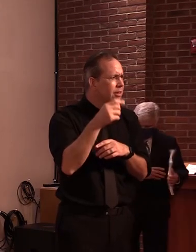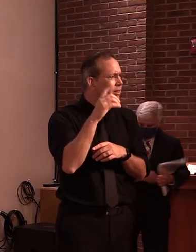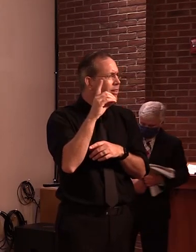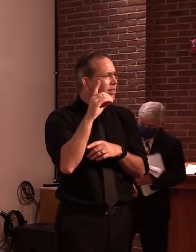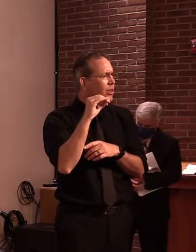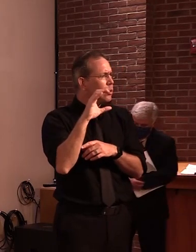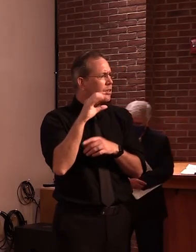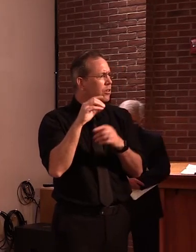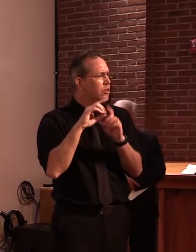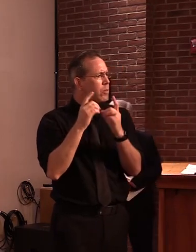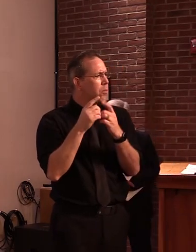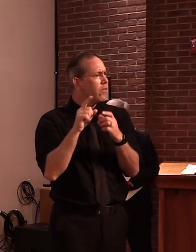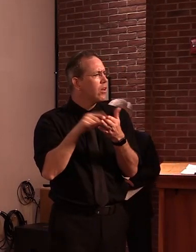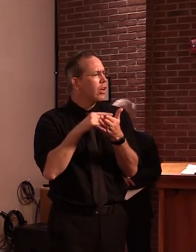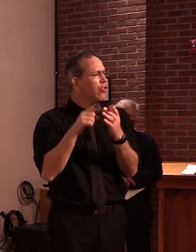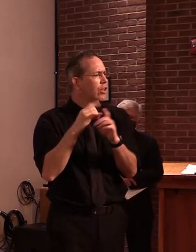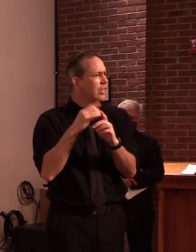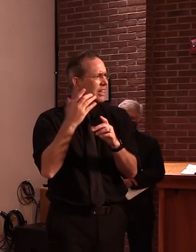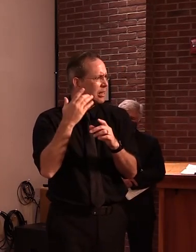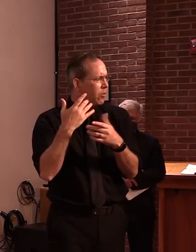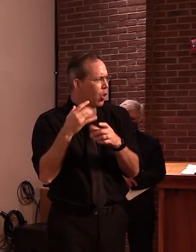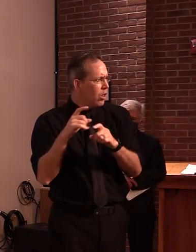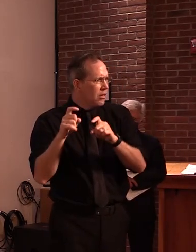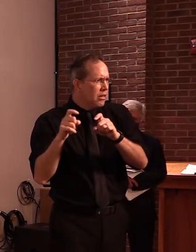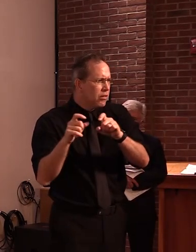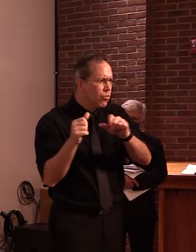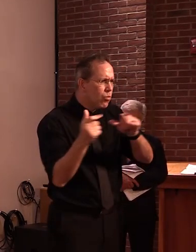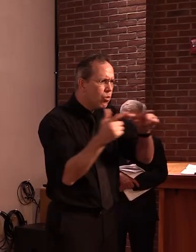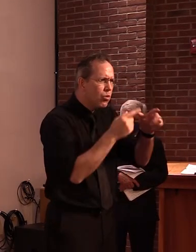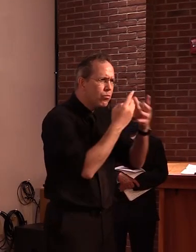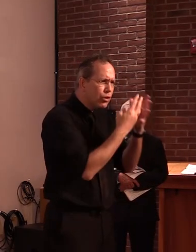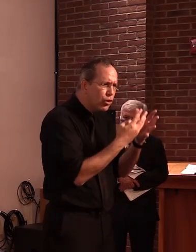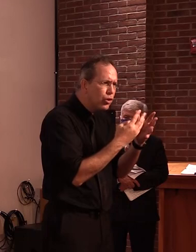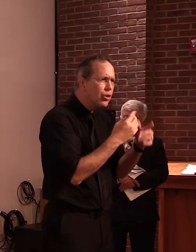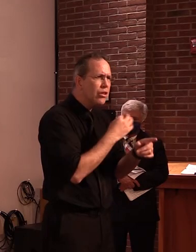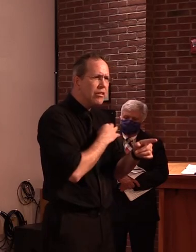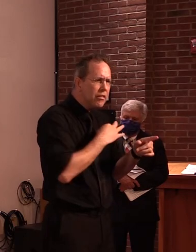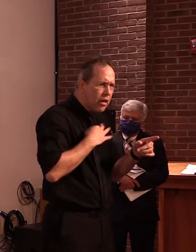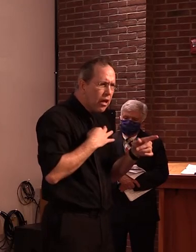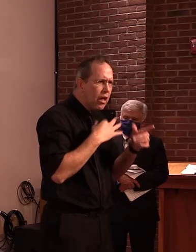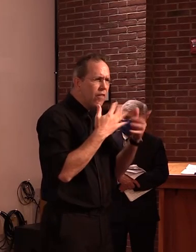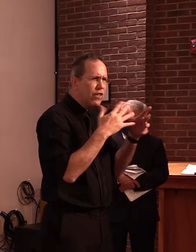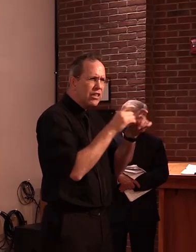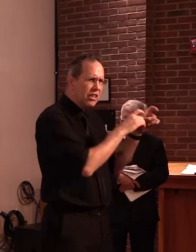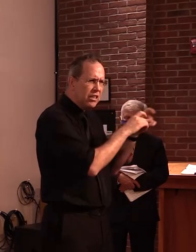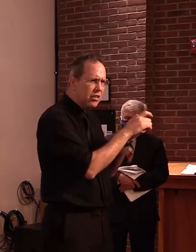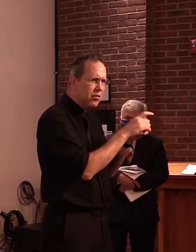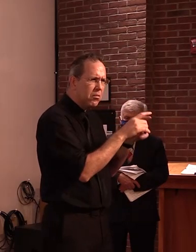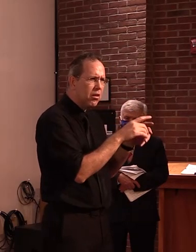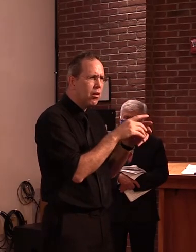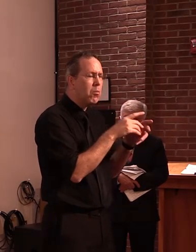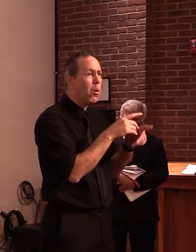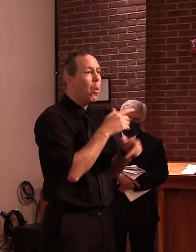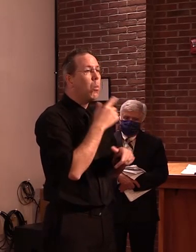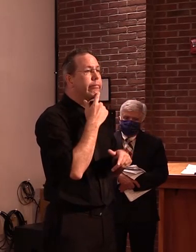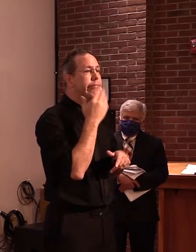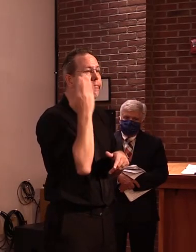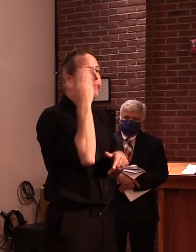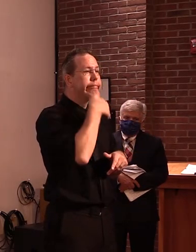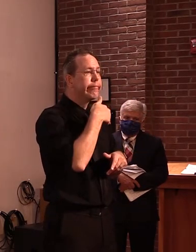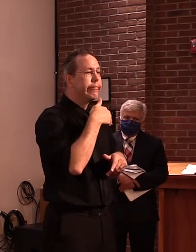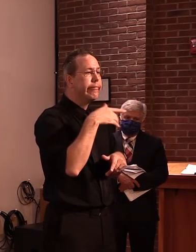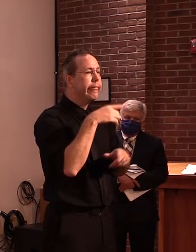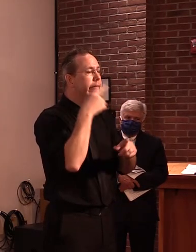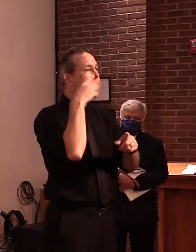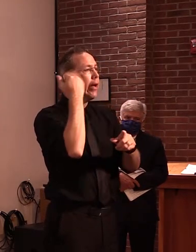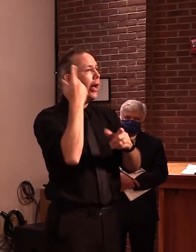facilities, all the inmates and staff in Vermont. But for these inmates, it seems like they were almost an afterthought, where it takes 7 of them to